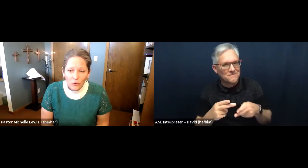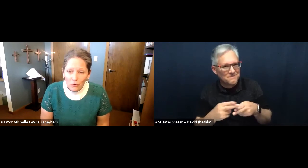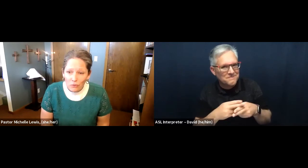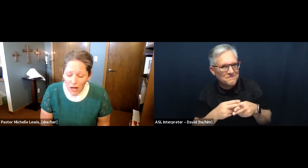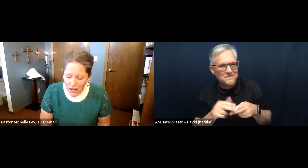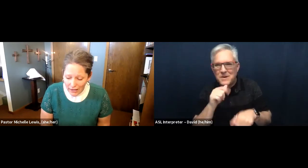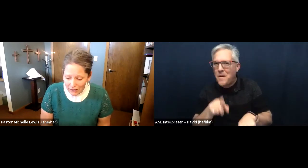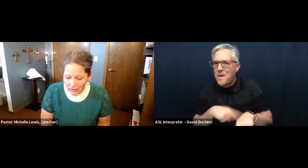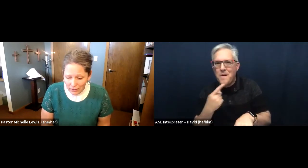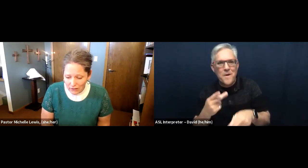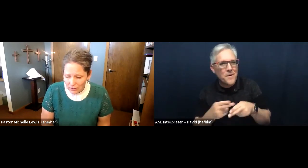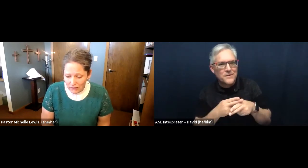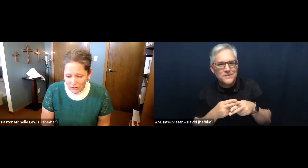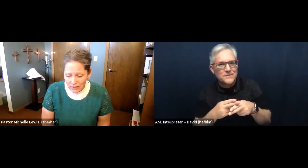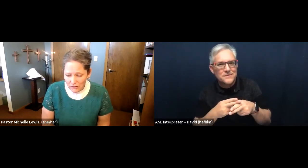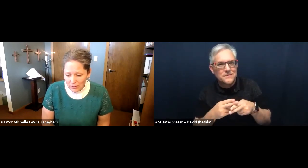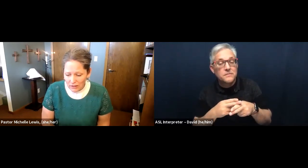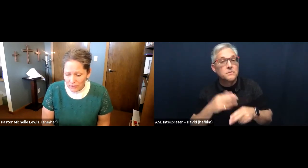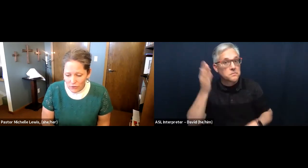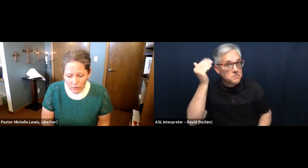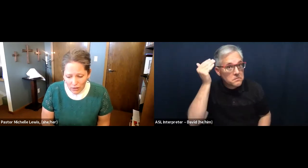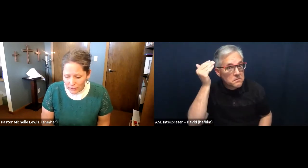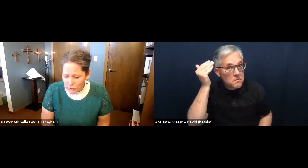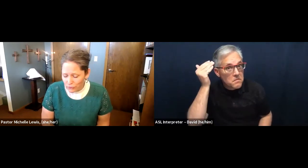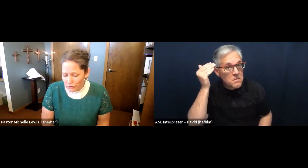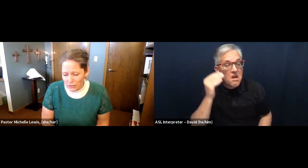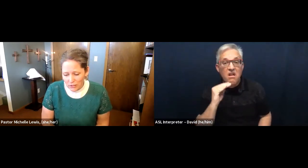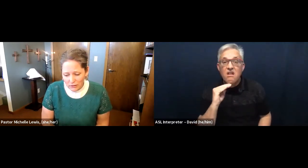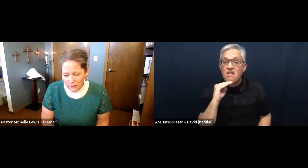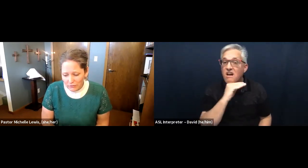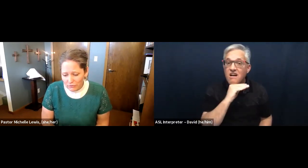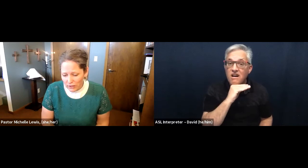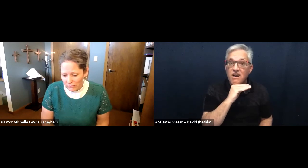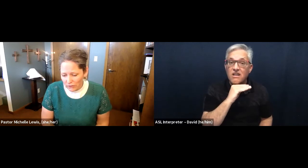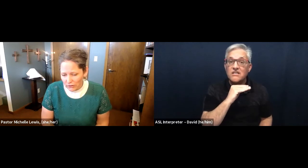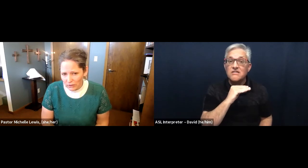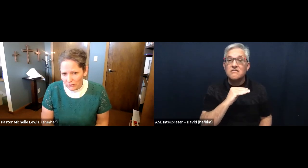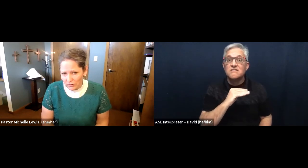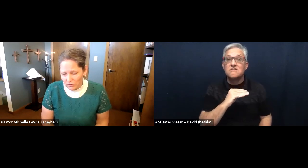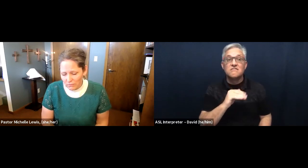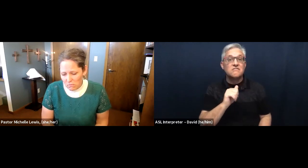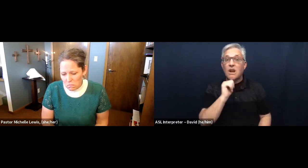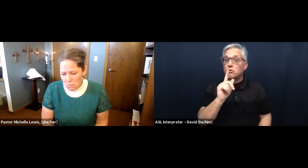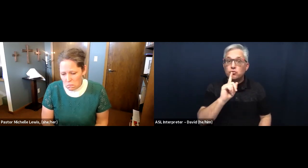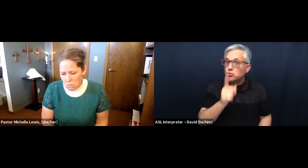because no lie, no untruth can live forever.